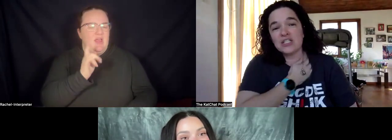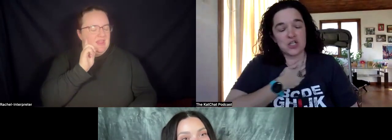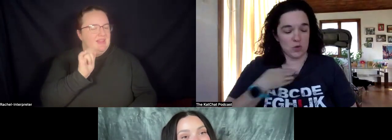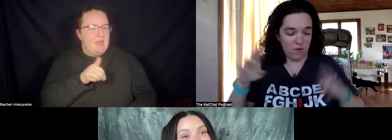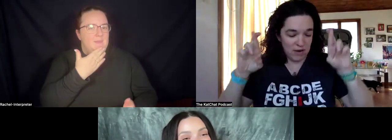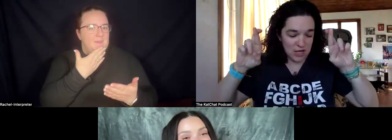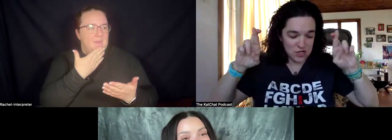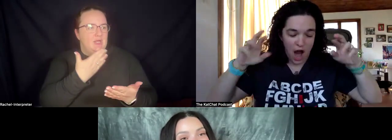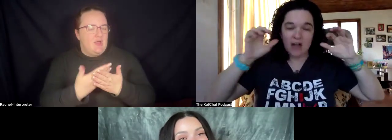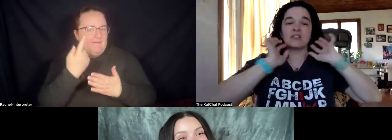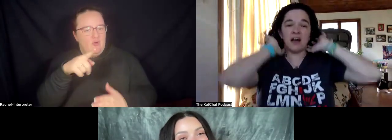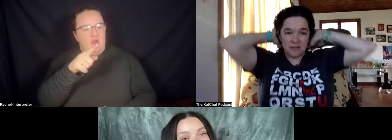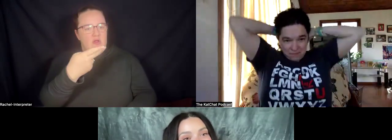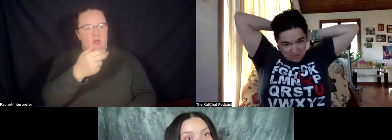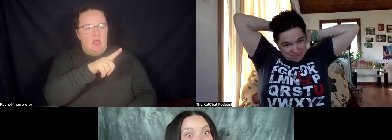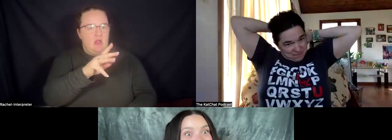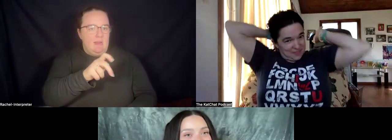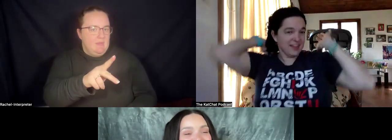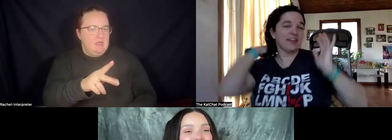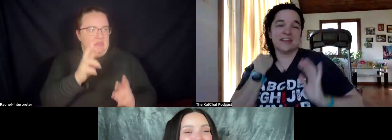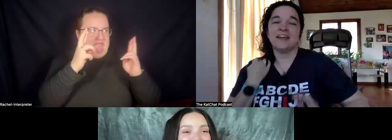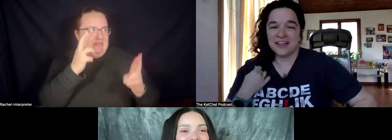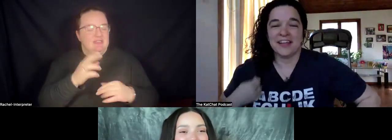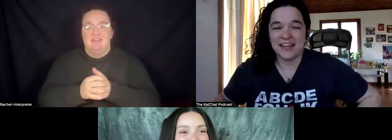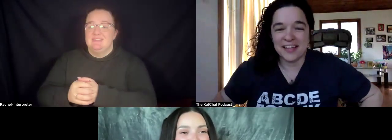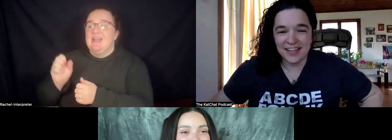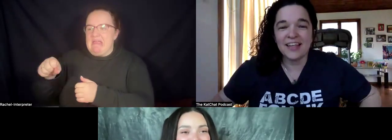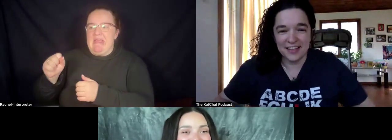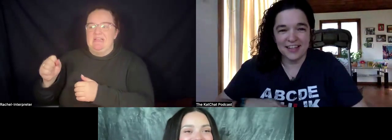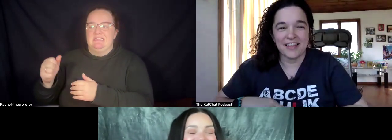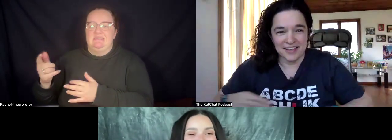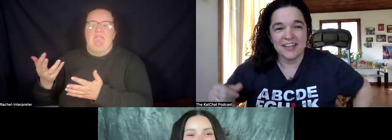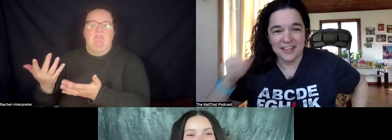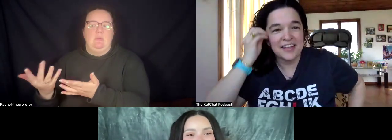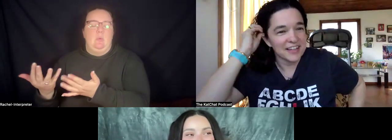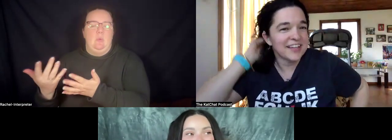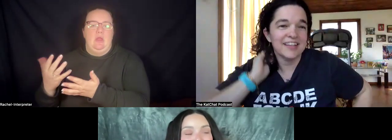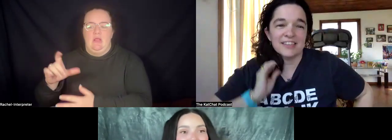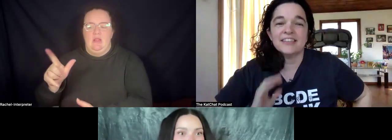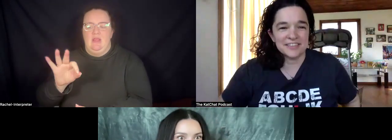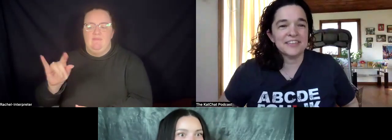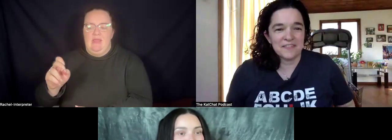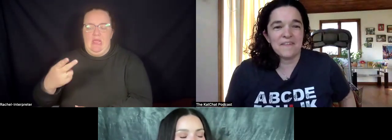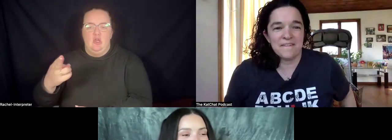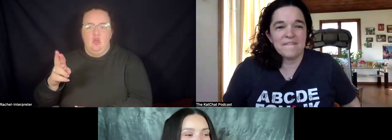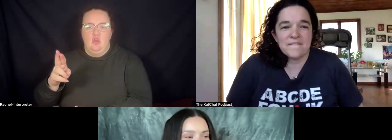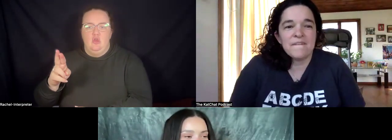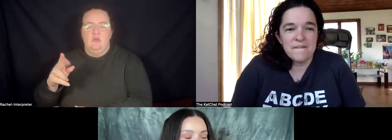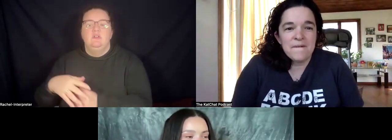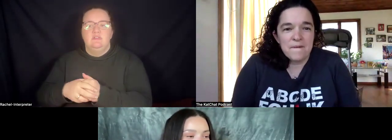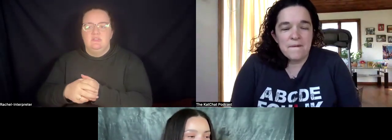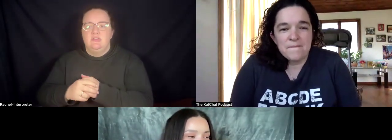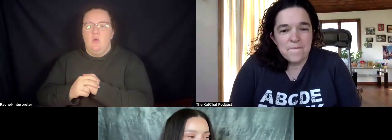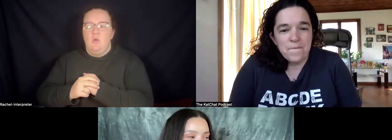can look into. So fingers crossed. Yeah, they left it on a cliffhanger, we'll say, because we got snippets, of course,